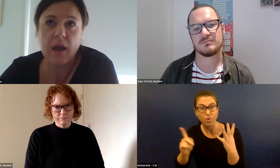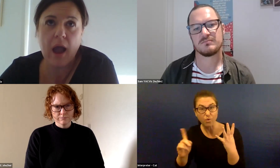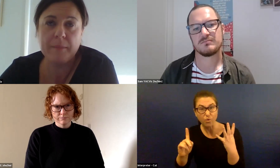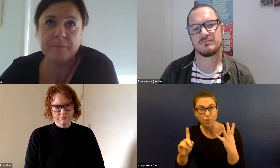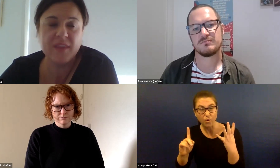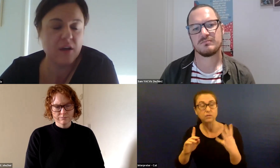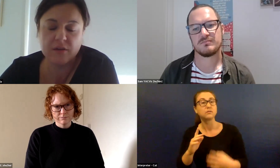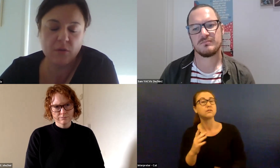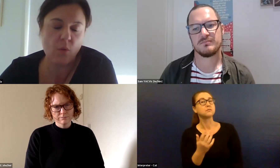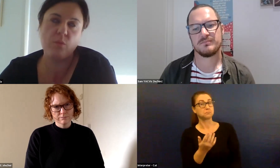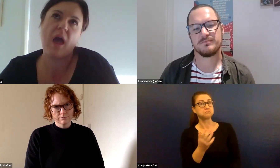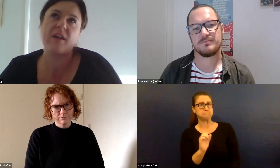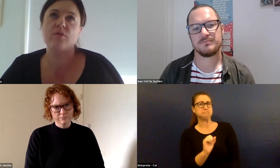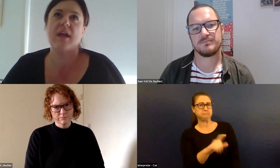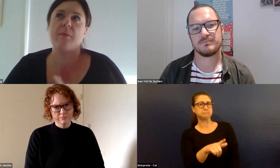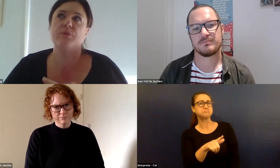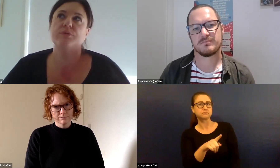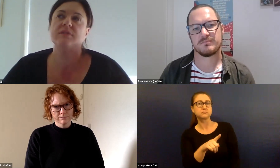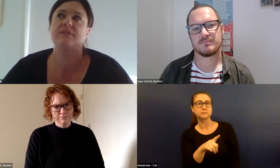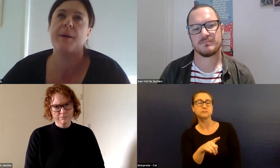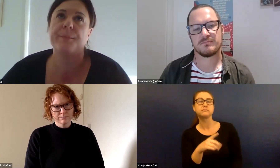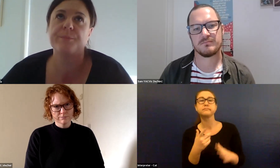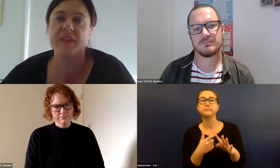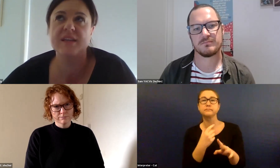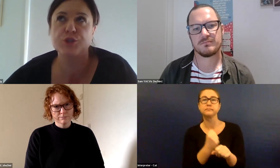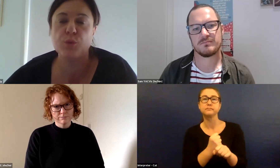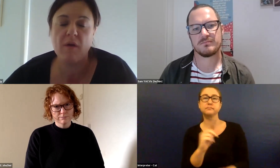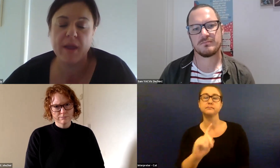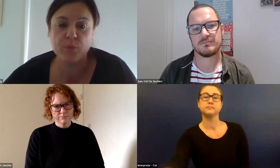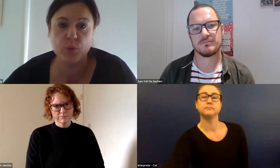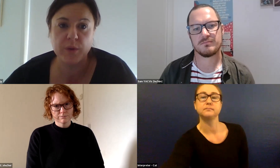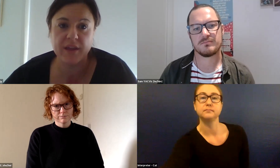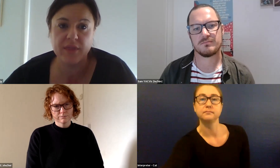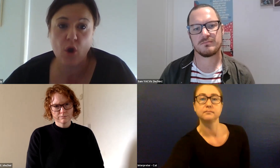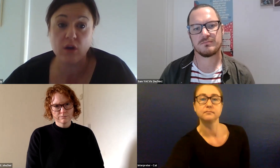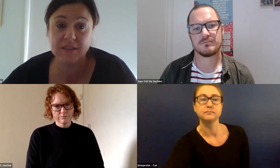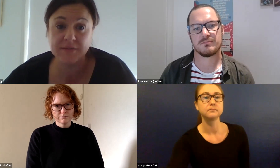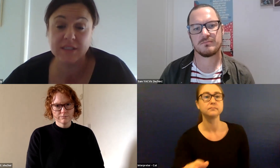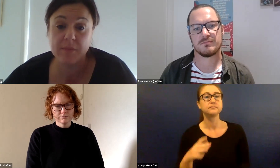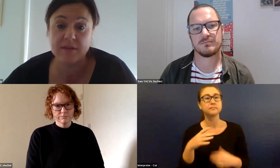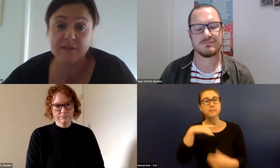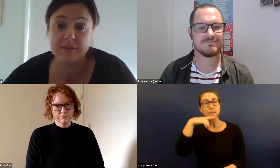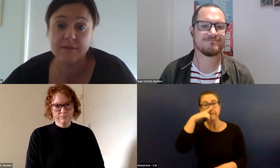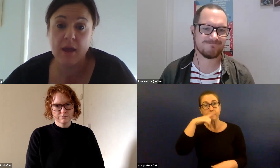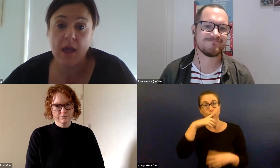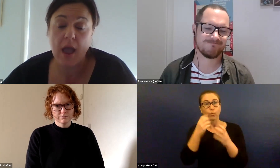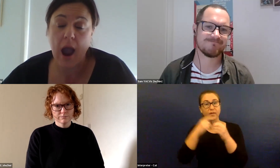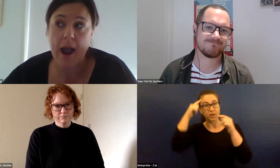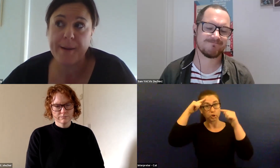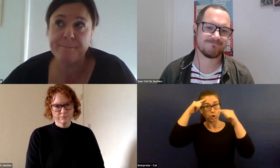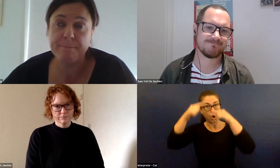Absolutely. Like for example, there's the issue of people with cognitive disability.